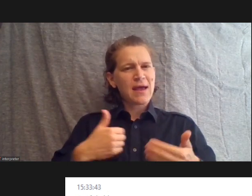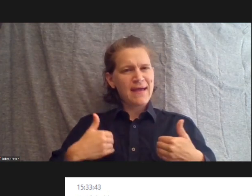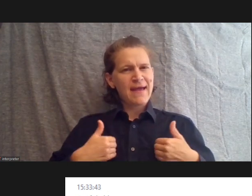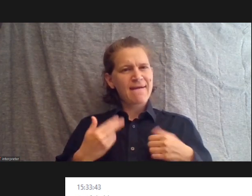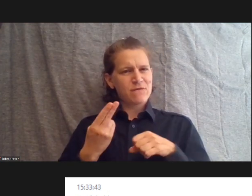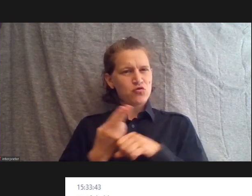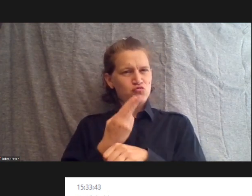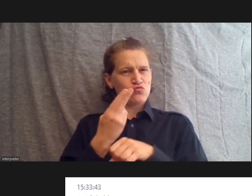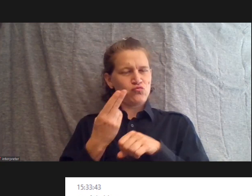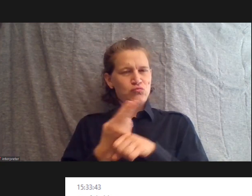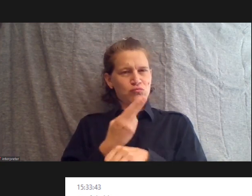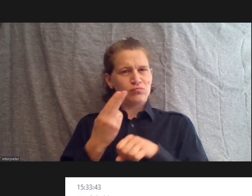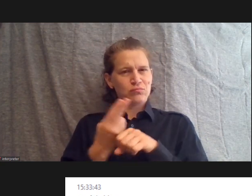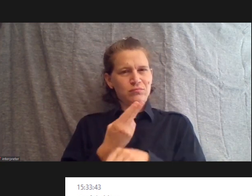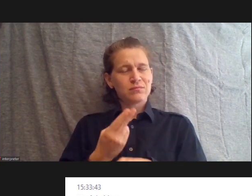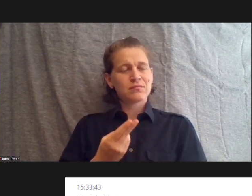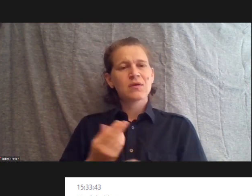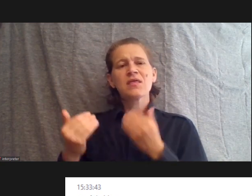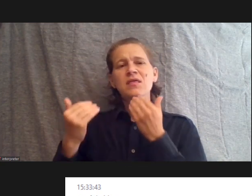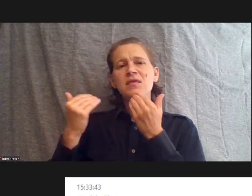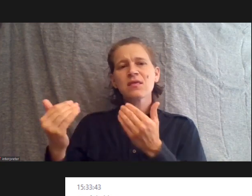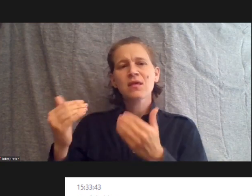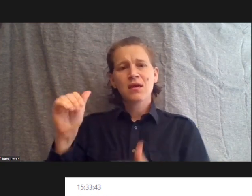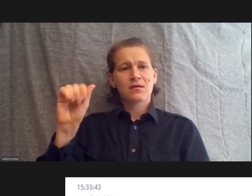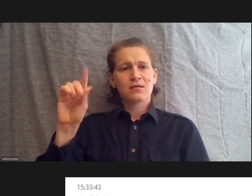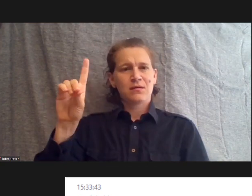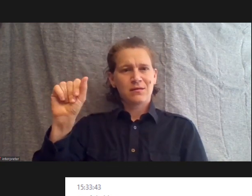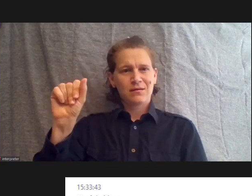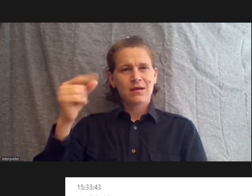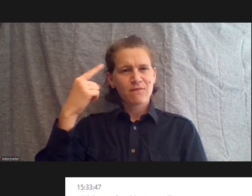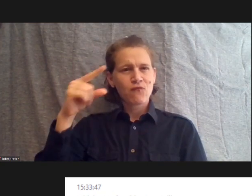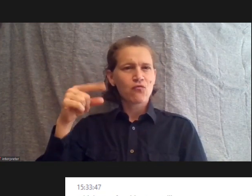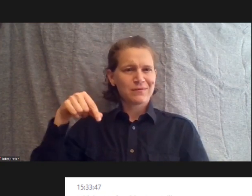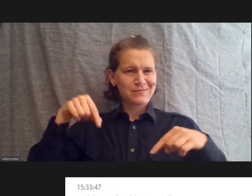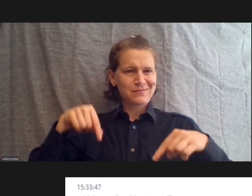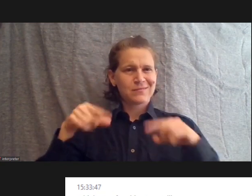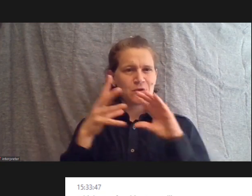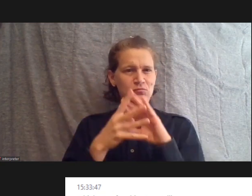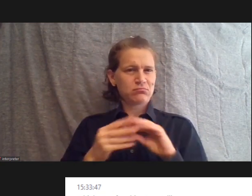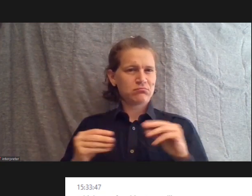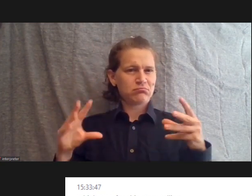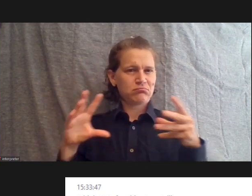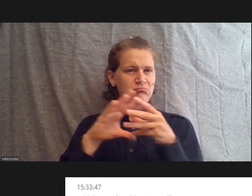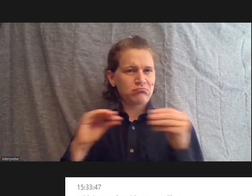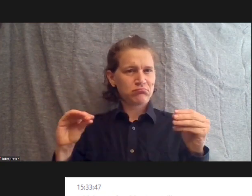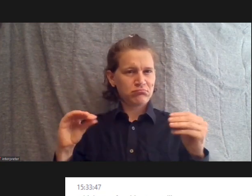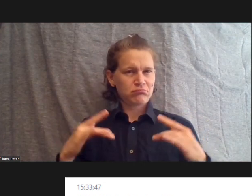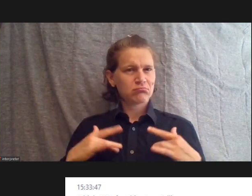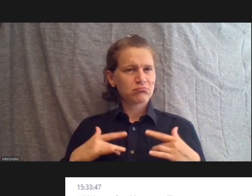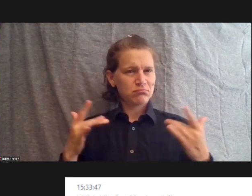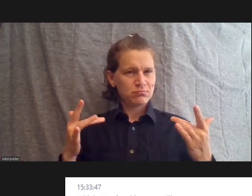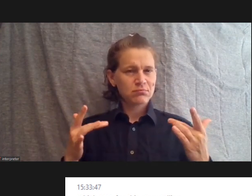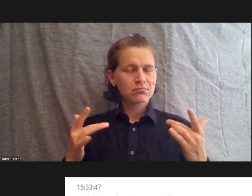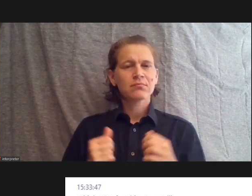I thank ADA for this storytelling event